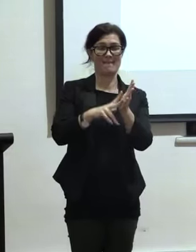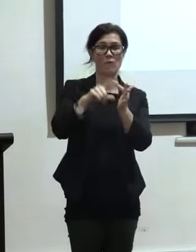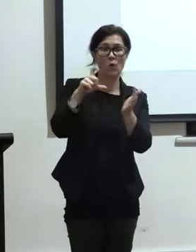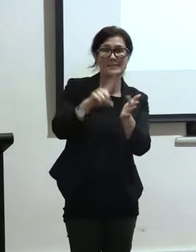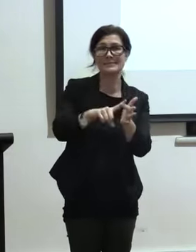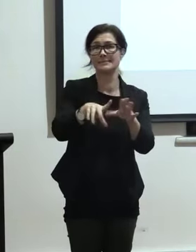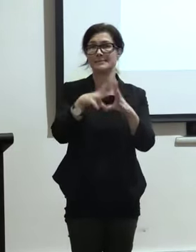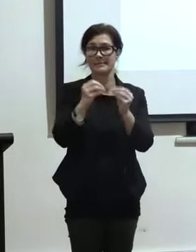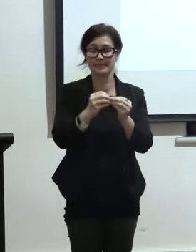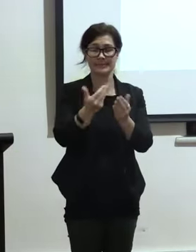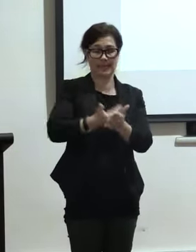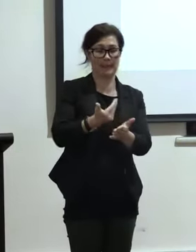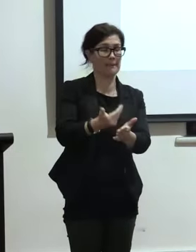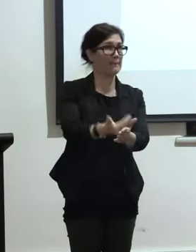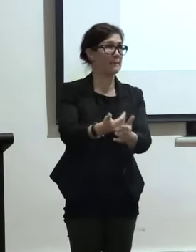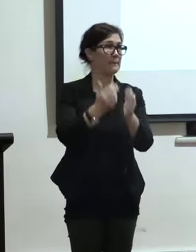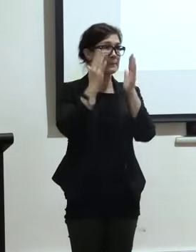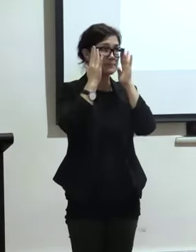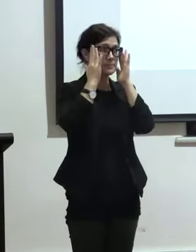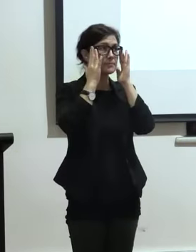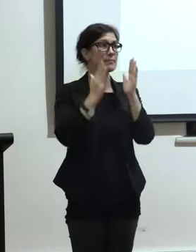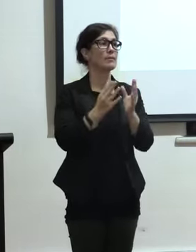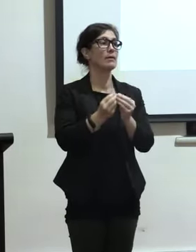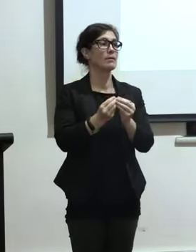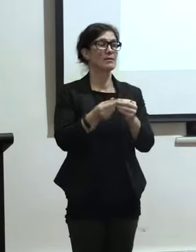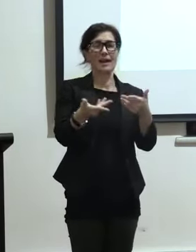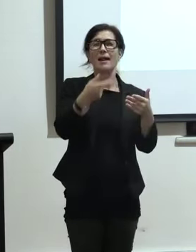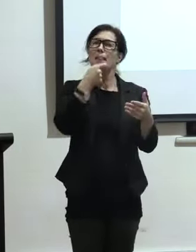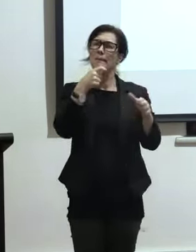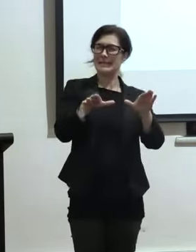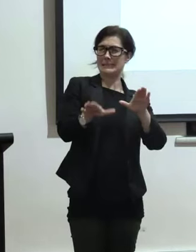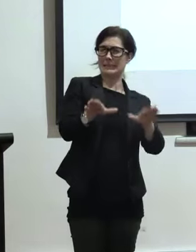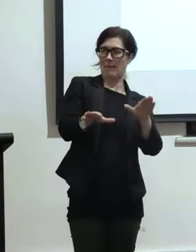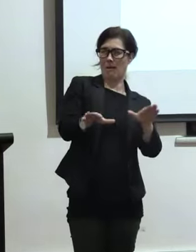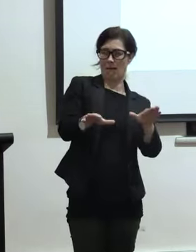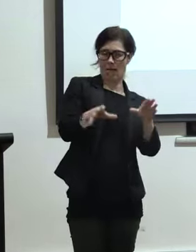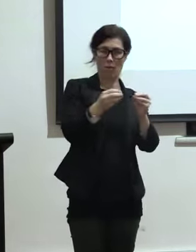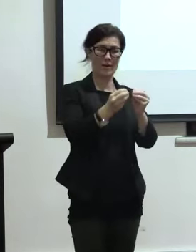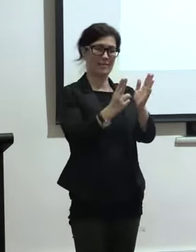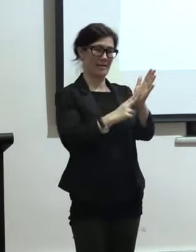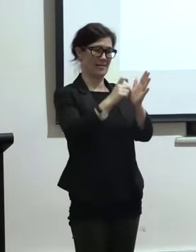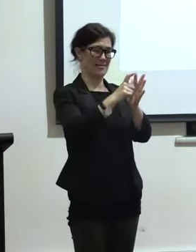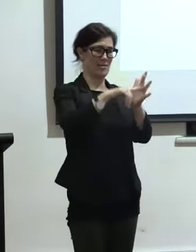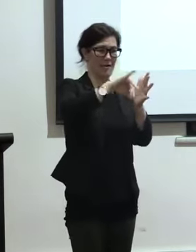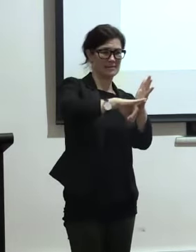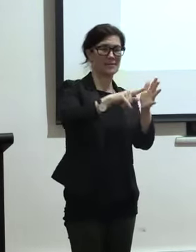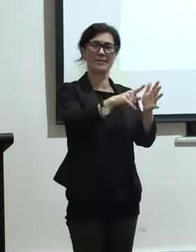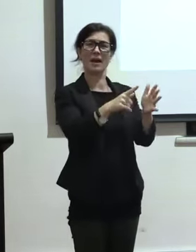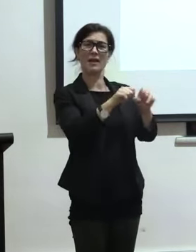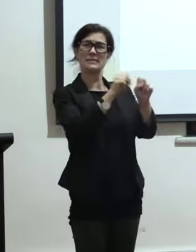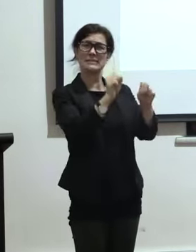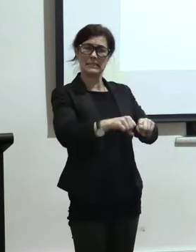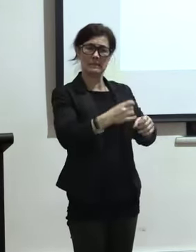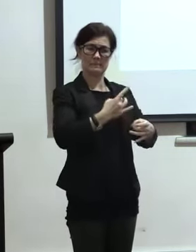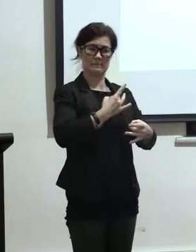invoices. Now, would there be a similar system